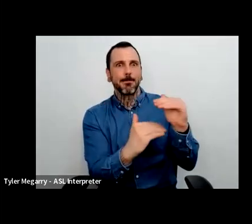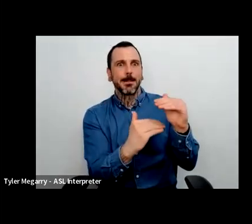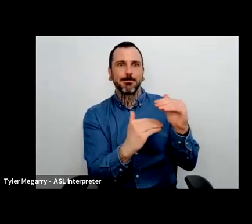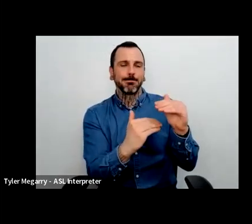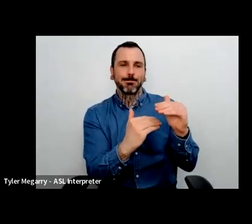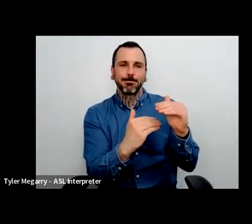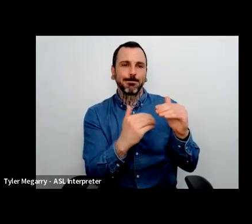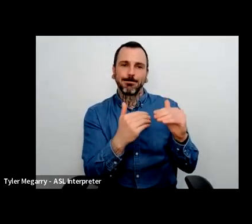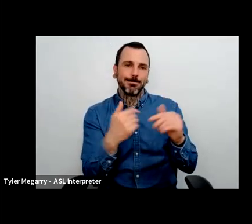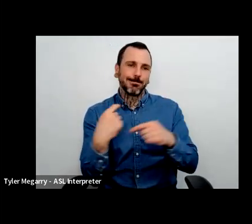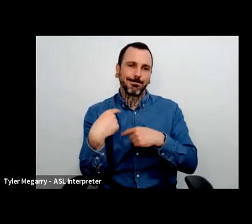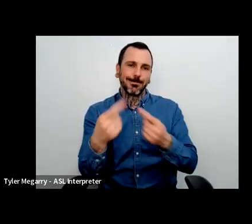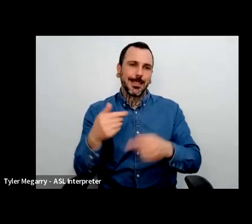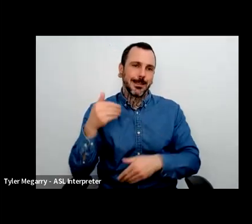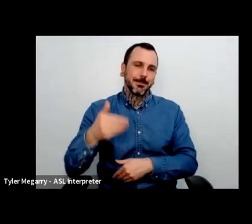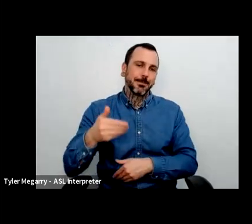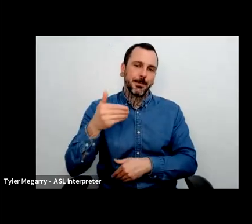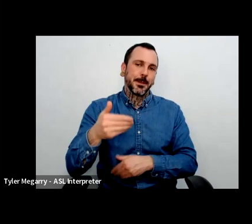the